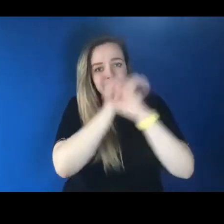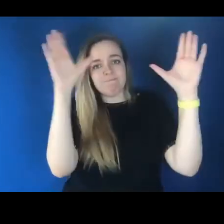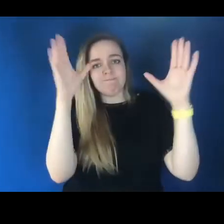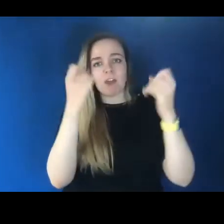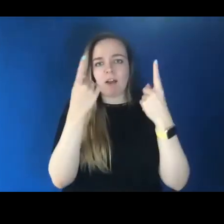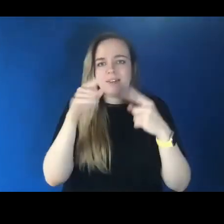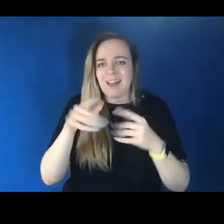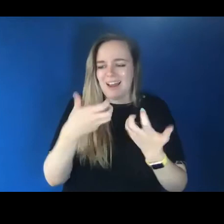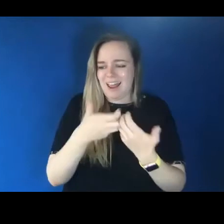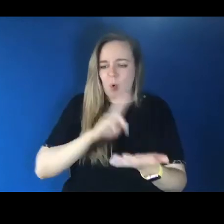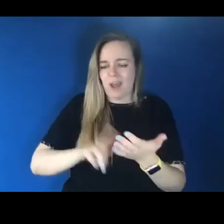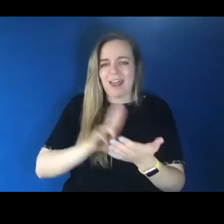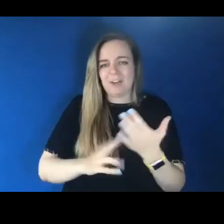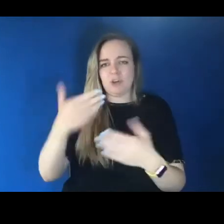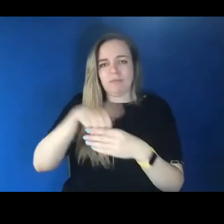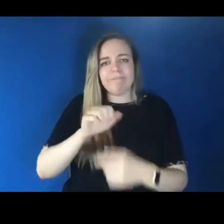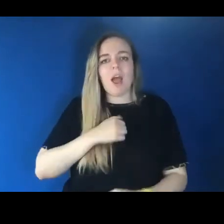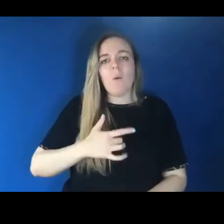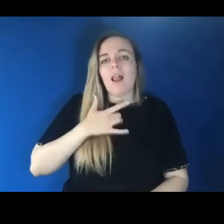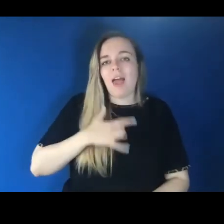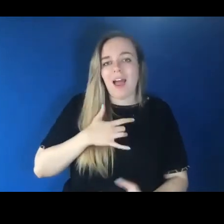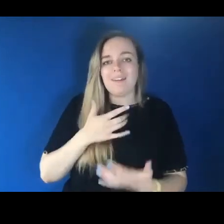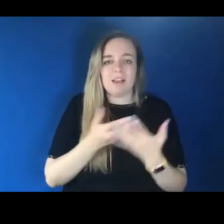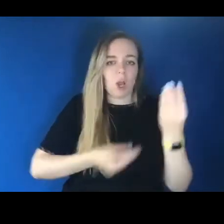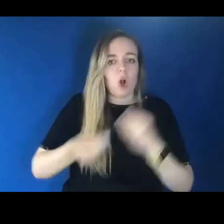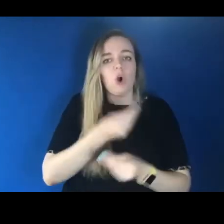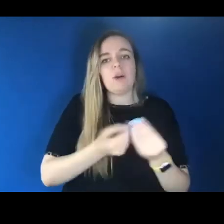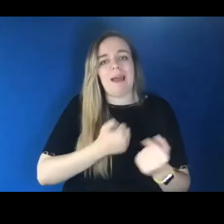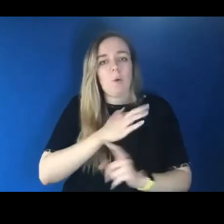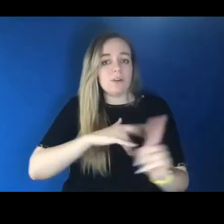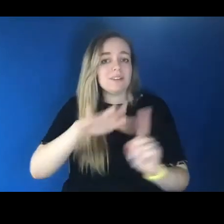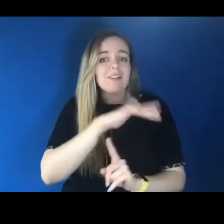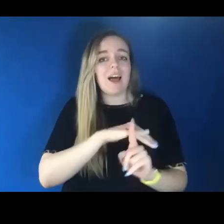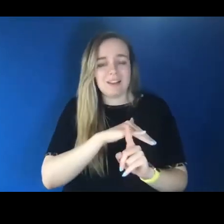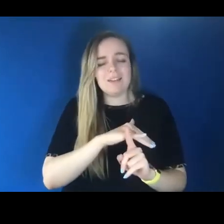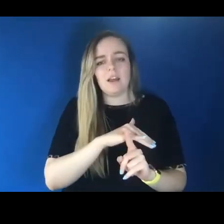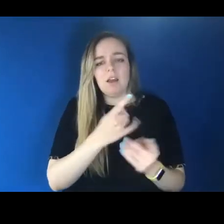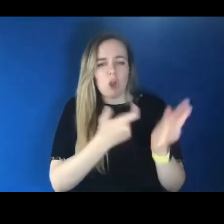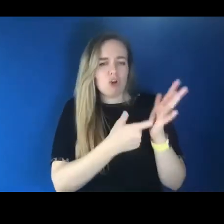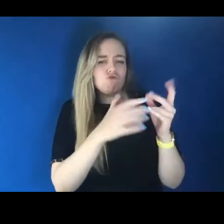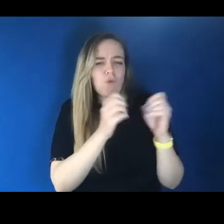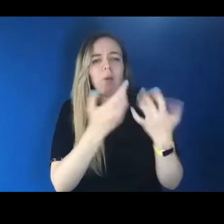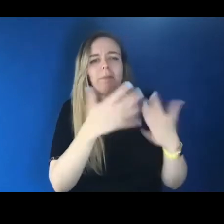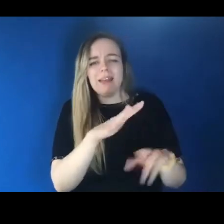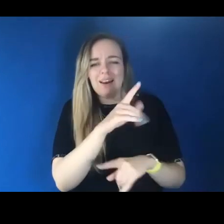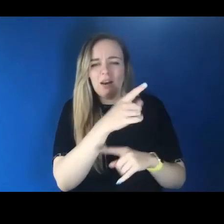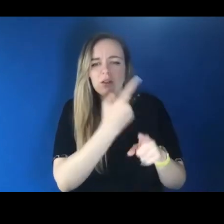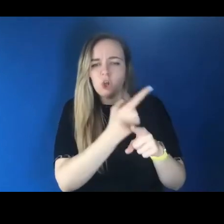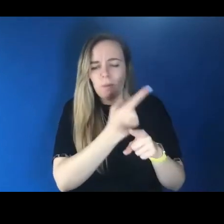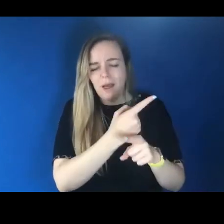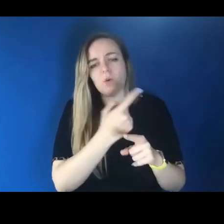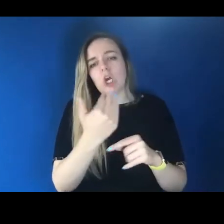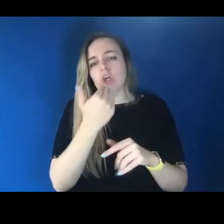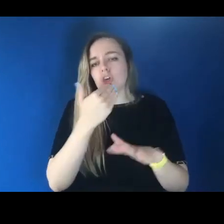that nature plays in our lives, in our economy and in our society. And, you know, Rob was talking there about green